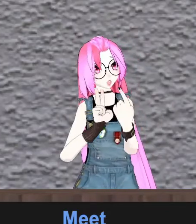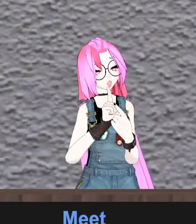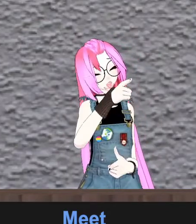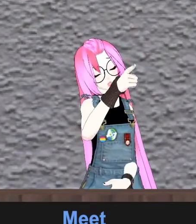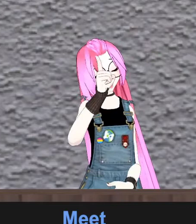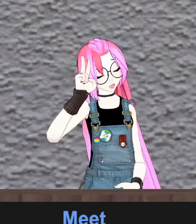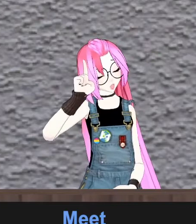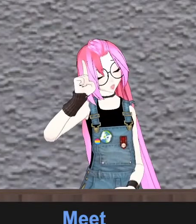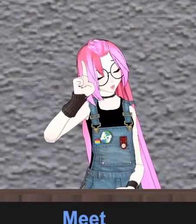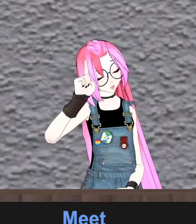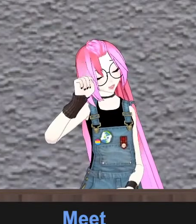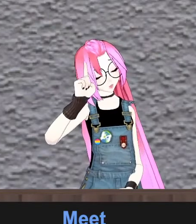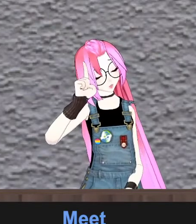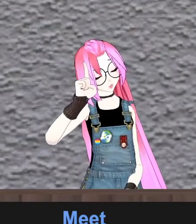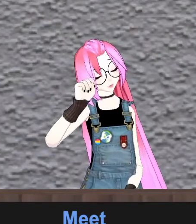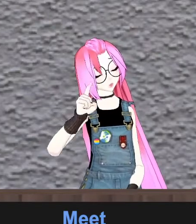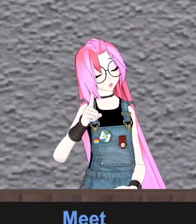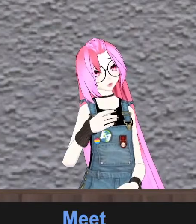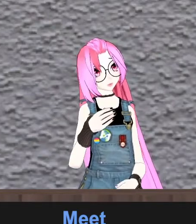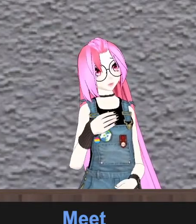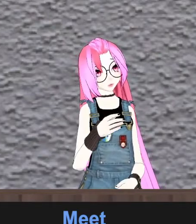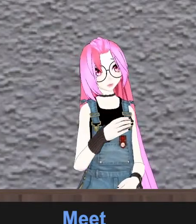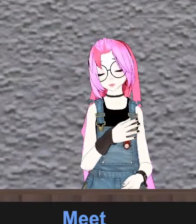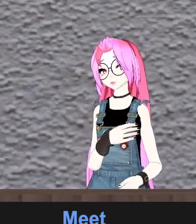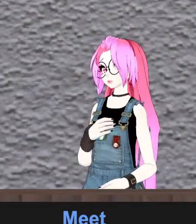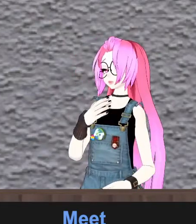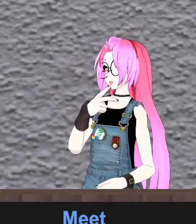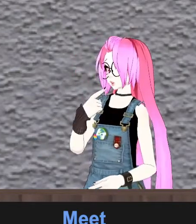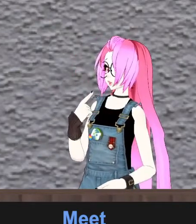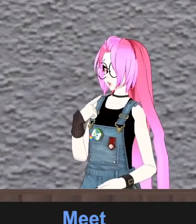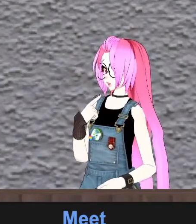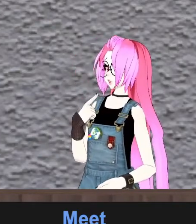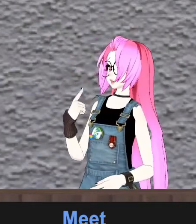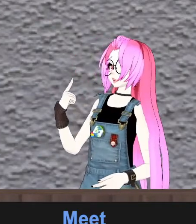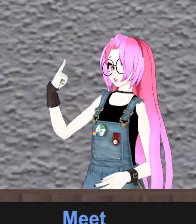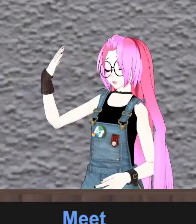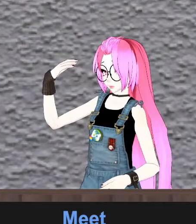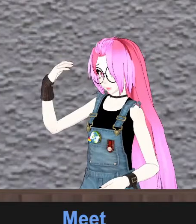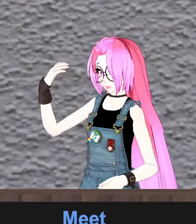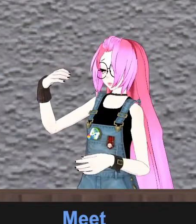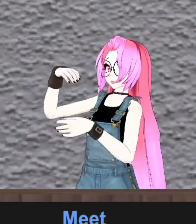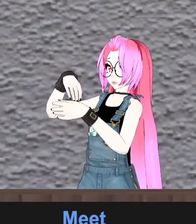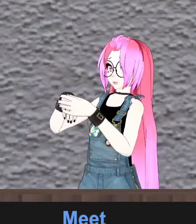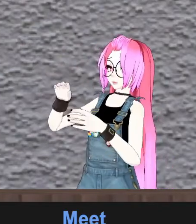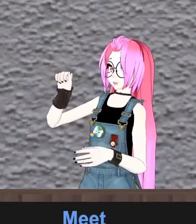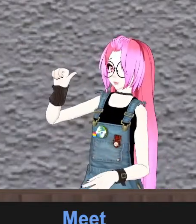meet you. What's up? You have a question? I know that in ASL, typically you go with the dominant hand is the